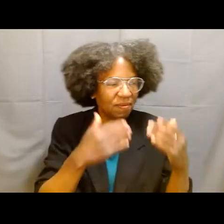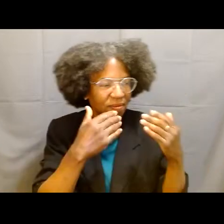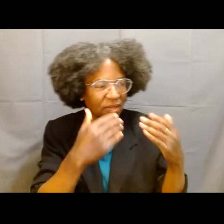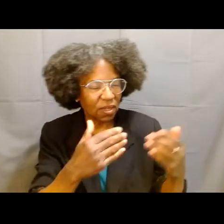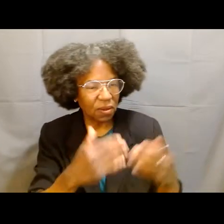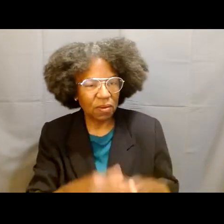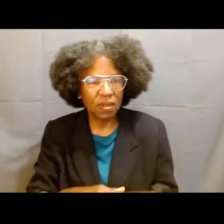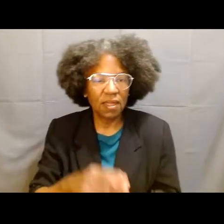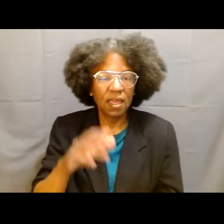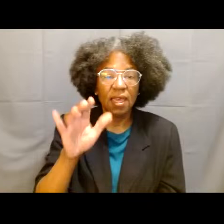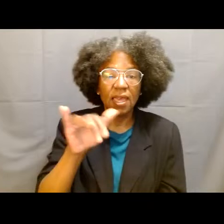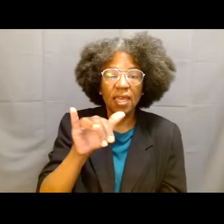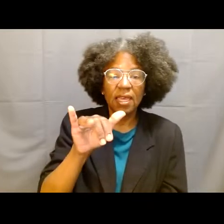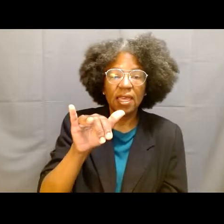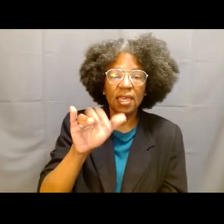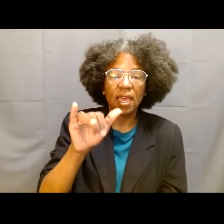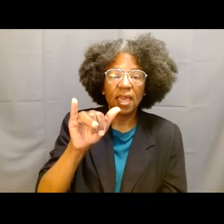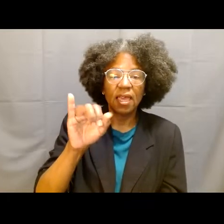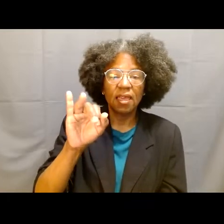Yaifa Yvonne.